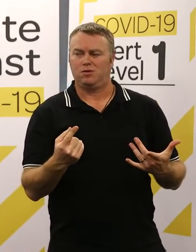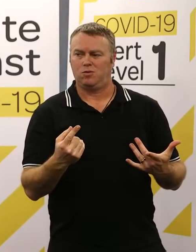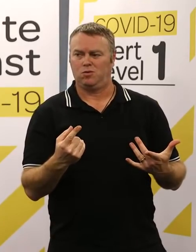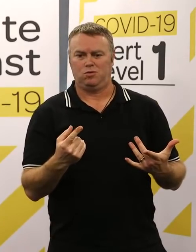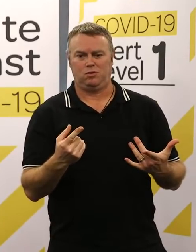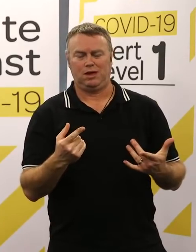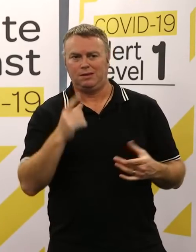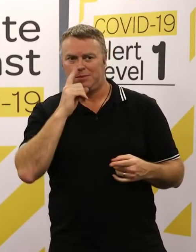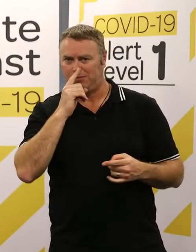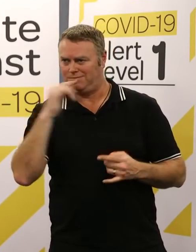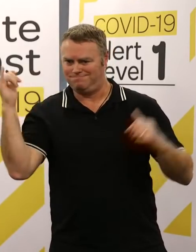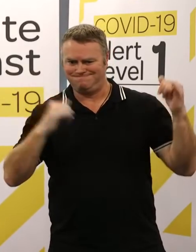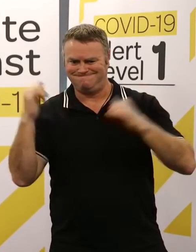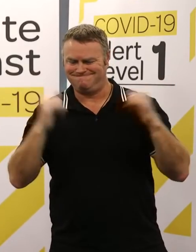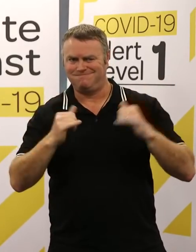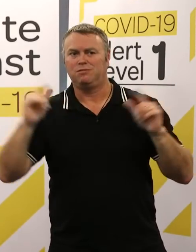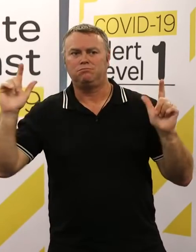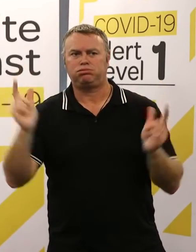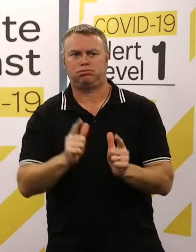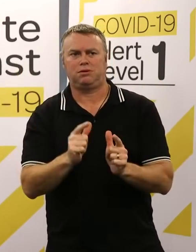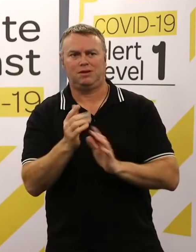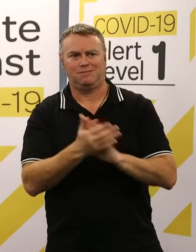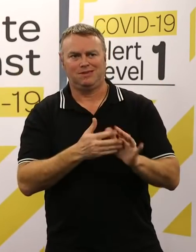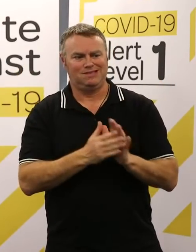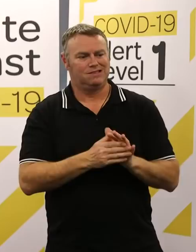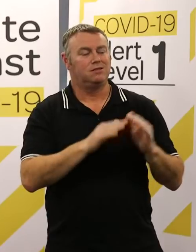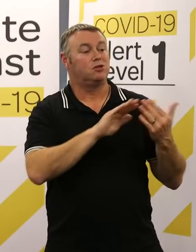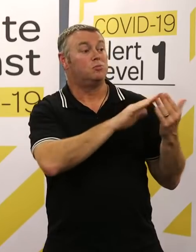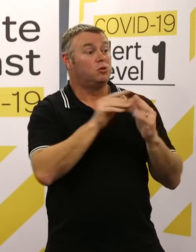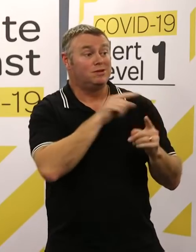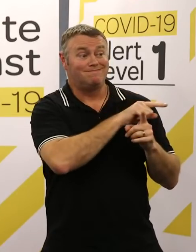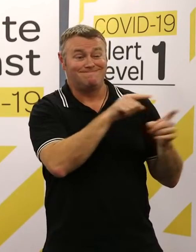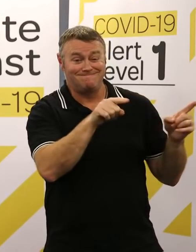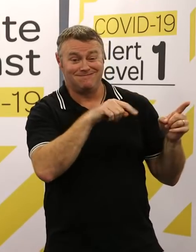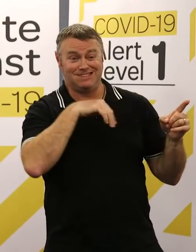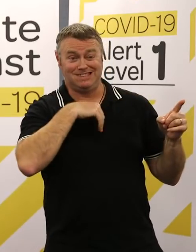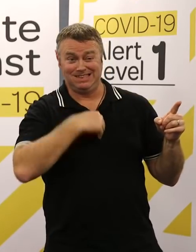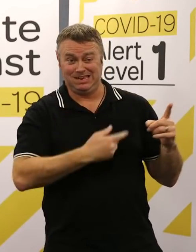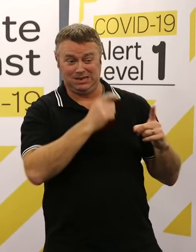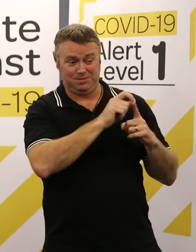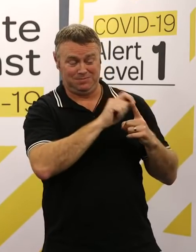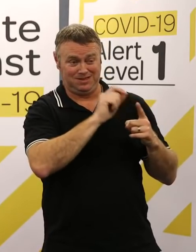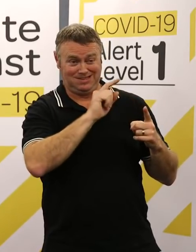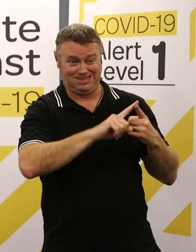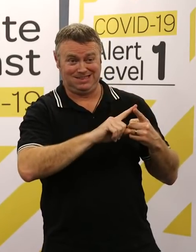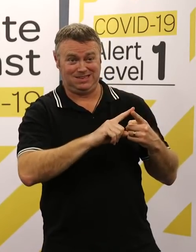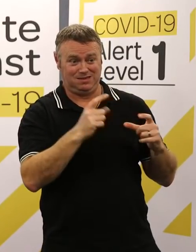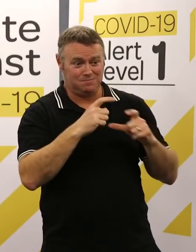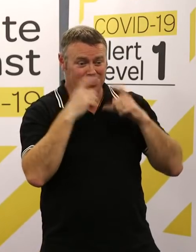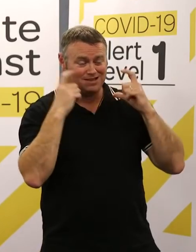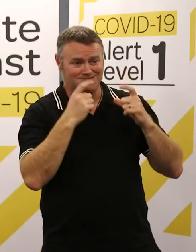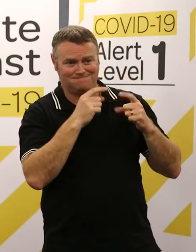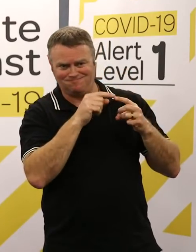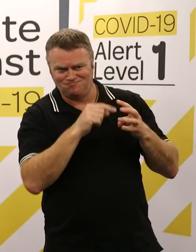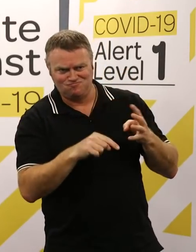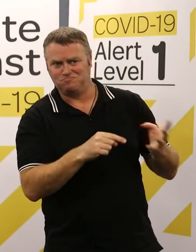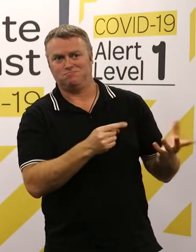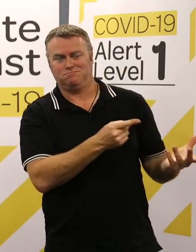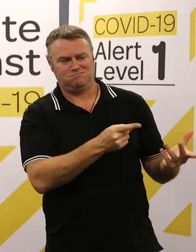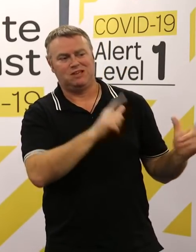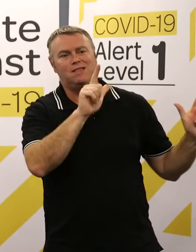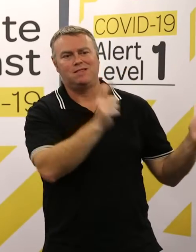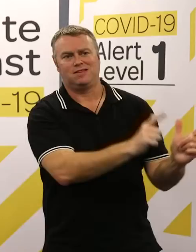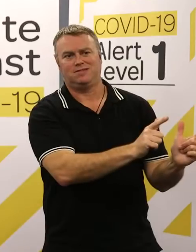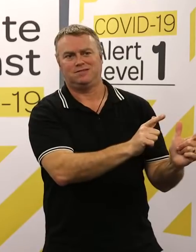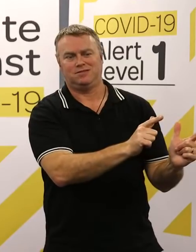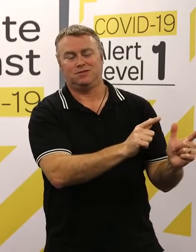demand for PPE out in the community. So most of our PPE now is being used either in hospital settings where they're assessing people